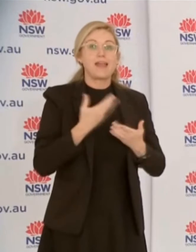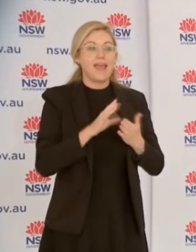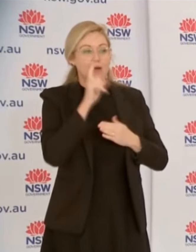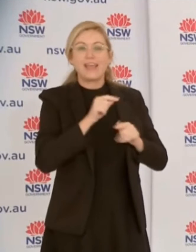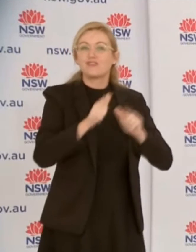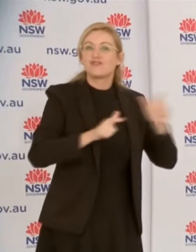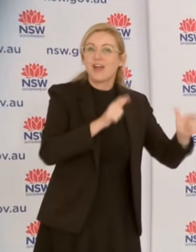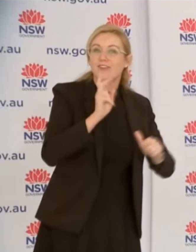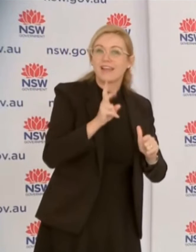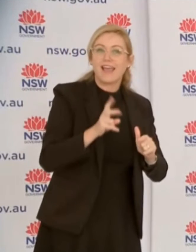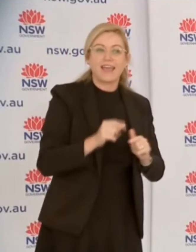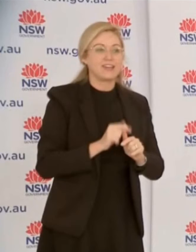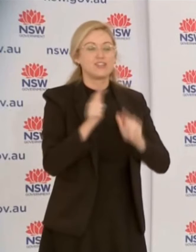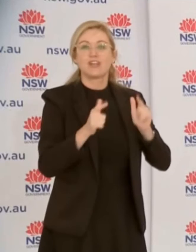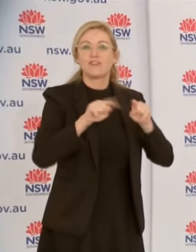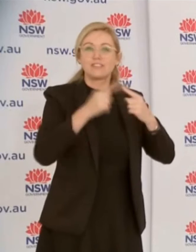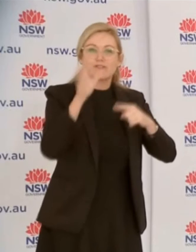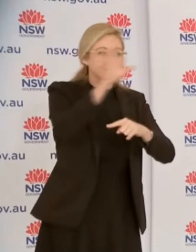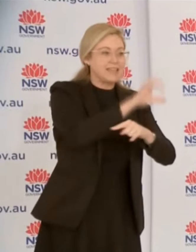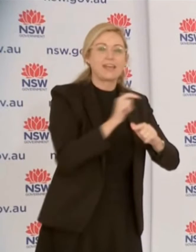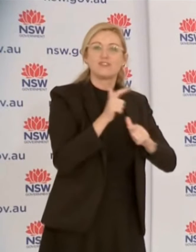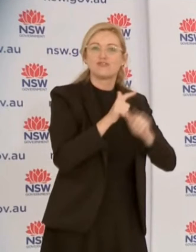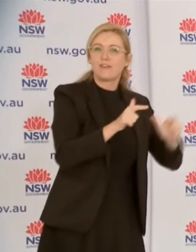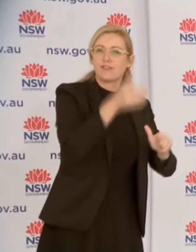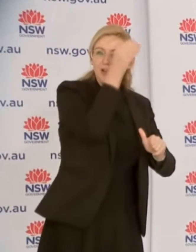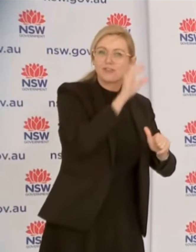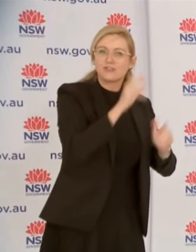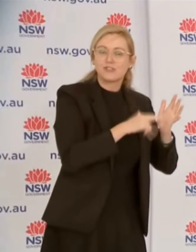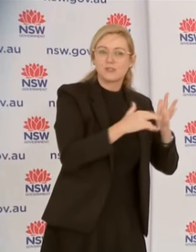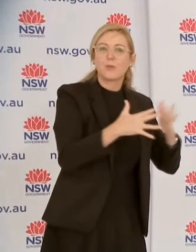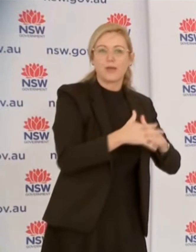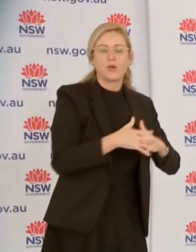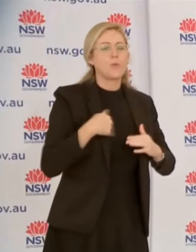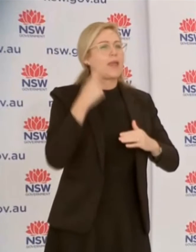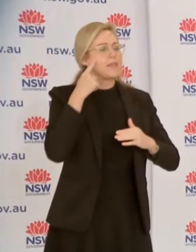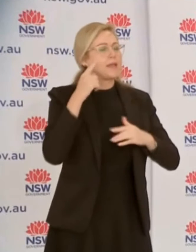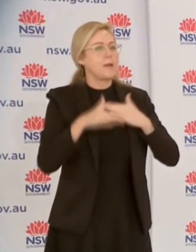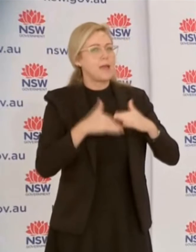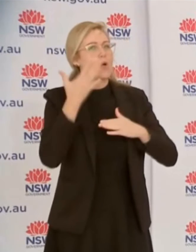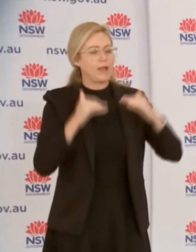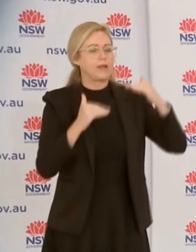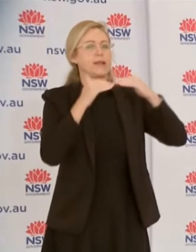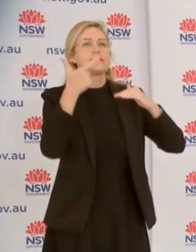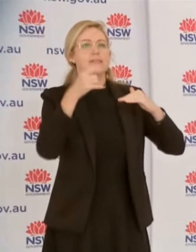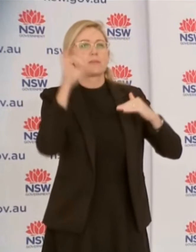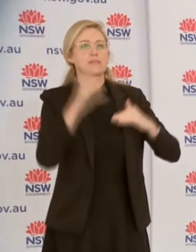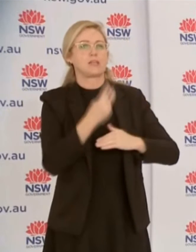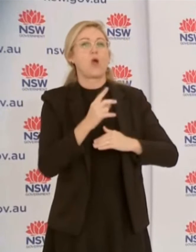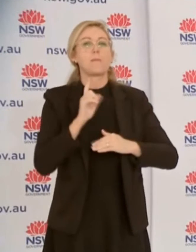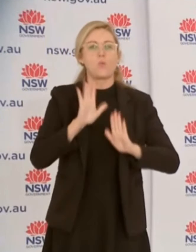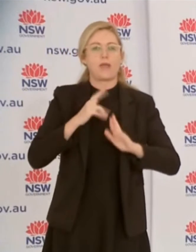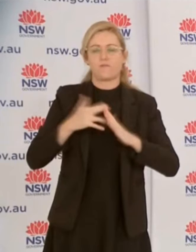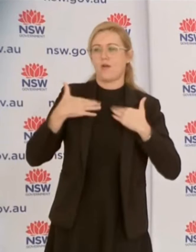state can start taking shape, we're certainly looking at those options for 70% double dose, and we'll take the advice of the health experts.